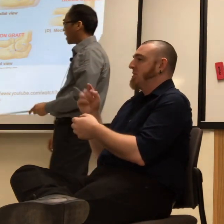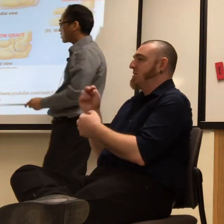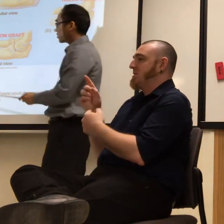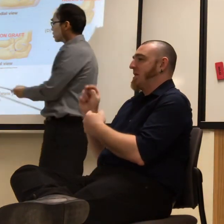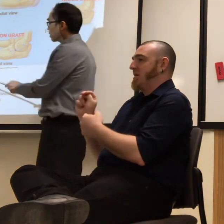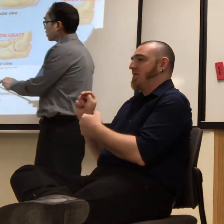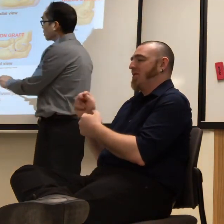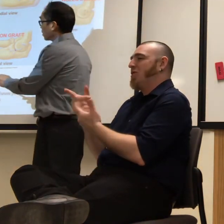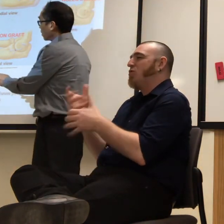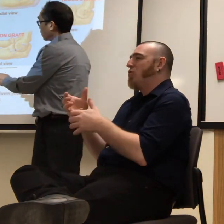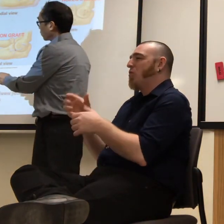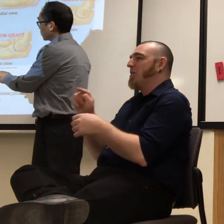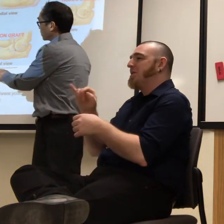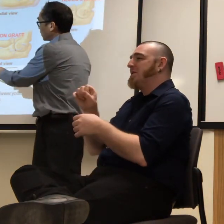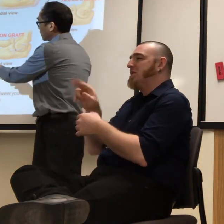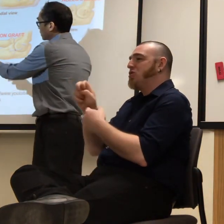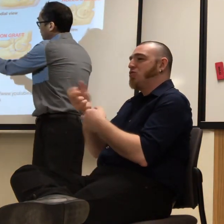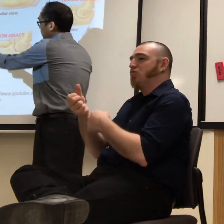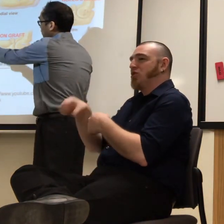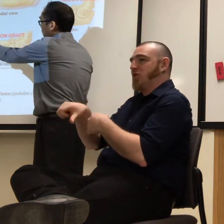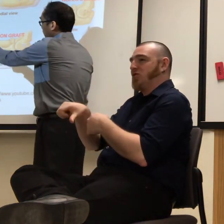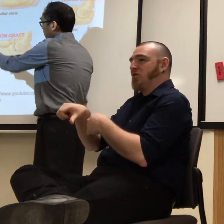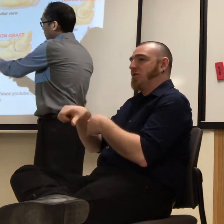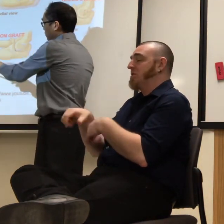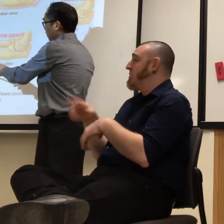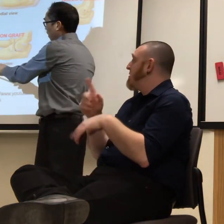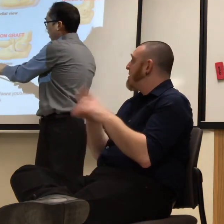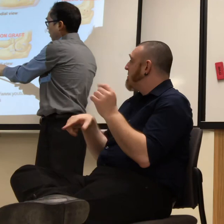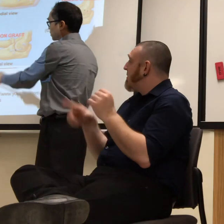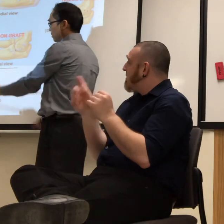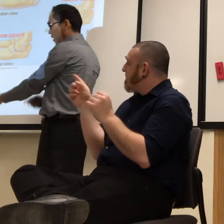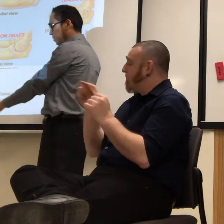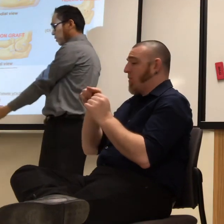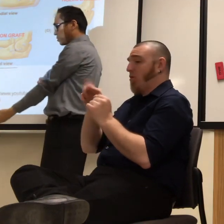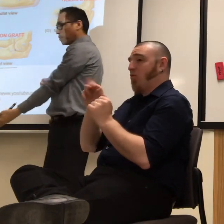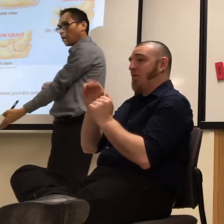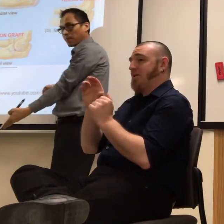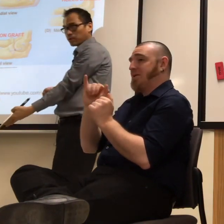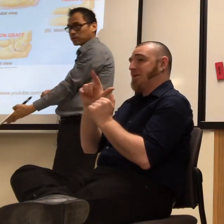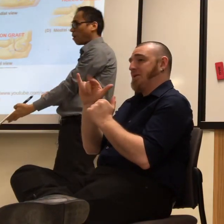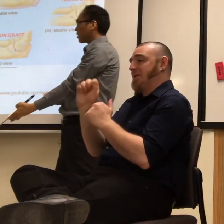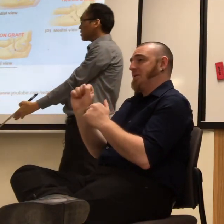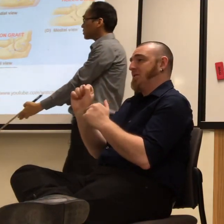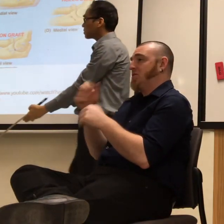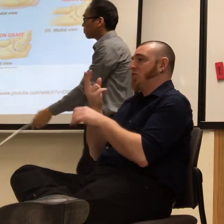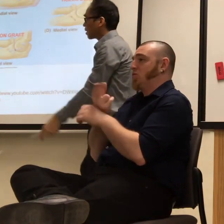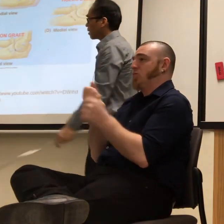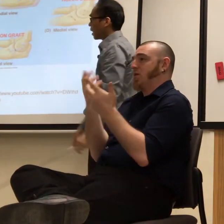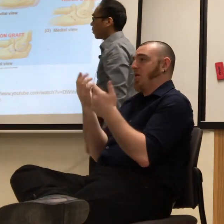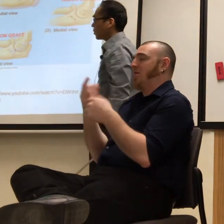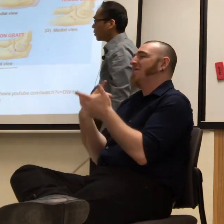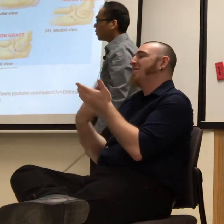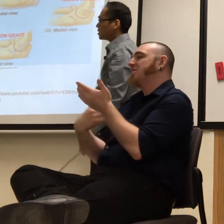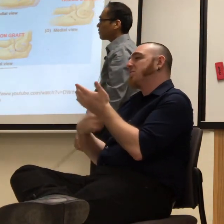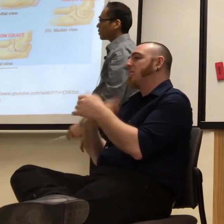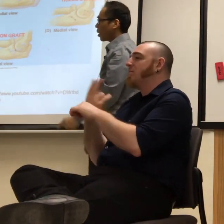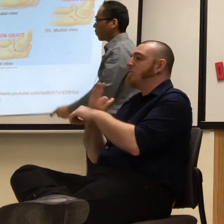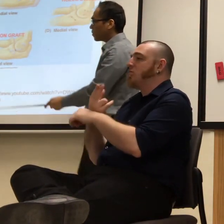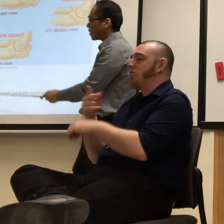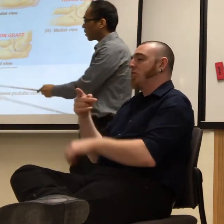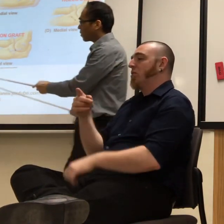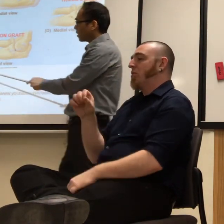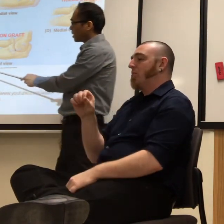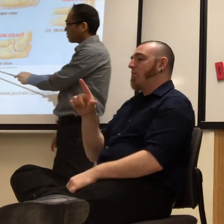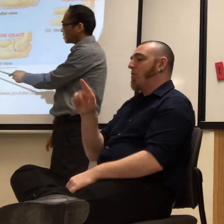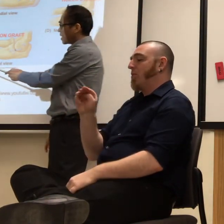tissue rejection. The gracilis is used a lot. Sometimes they use the palmaris longus, and what you do is you have to go